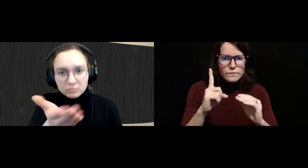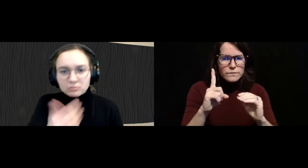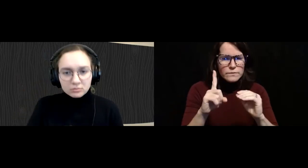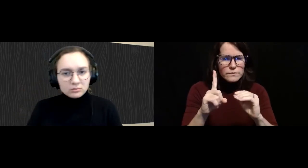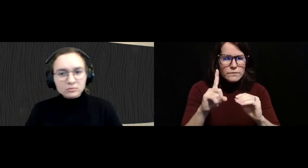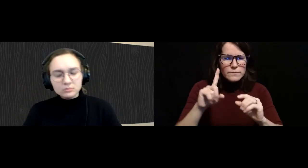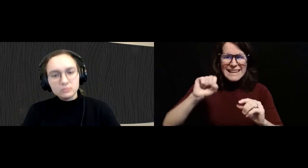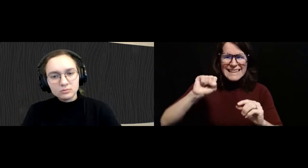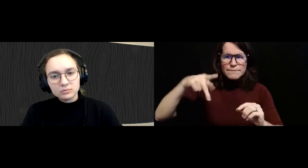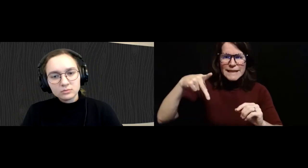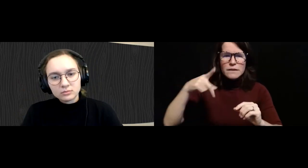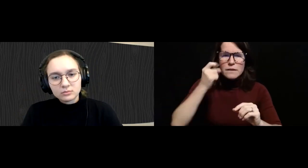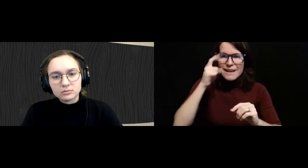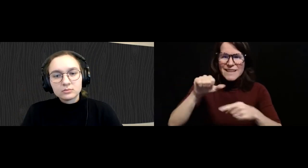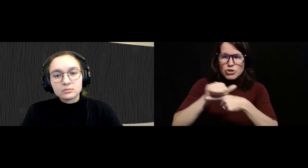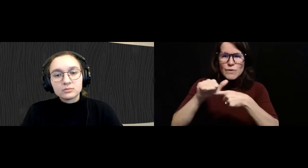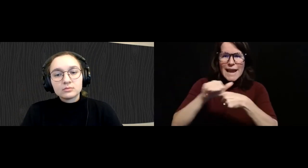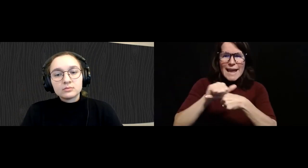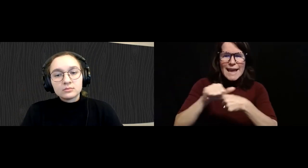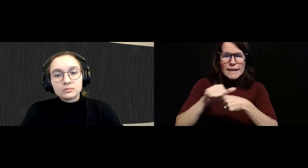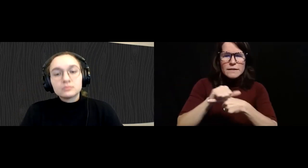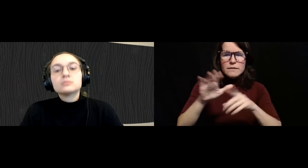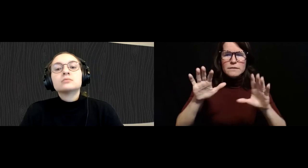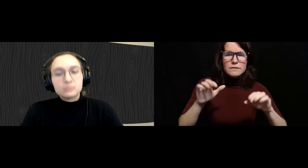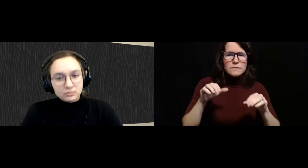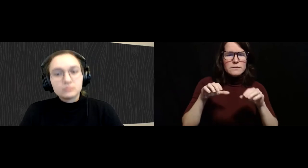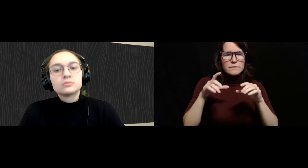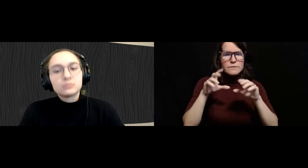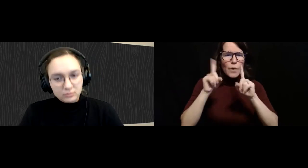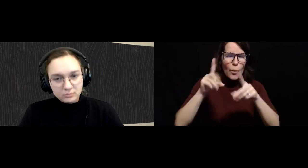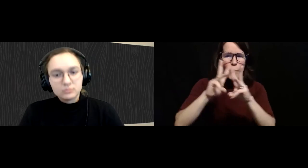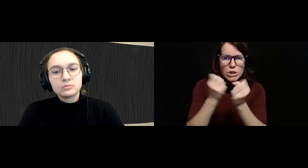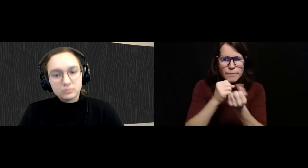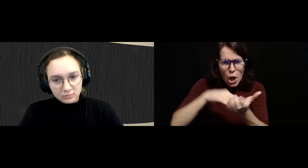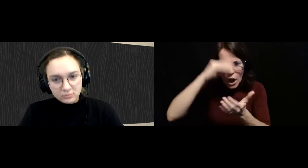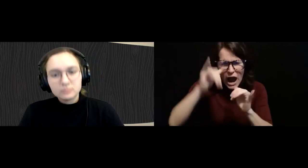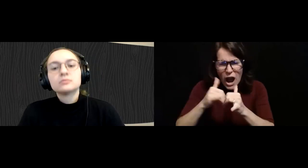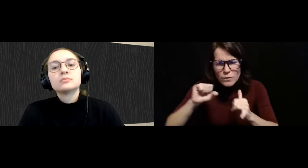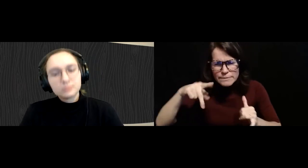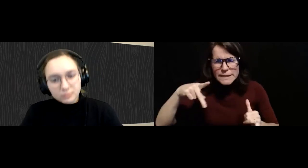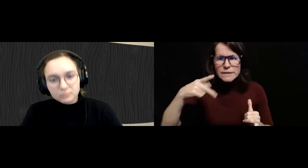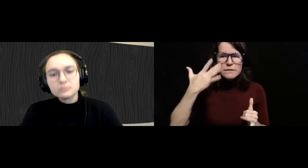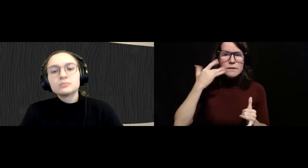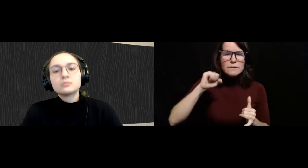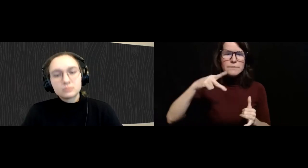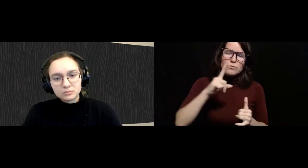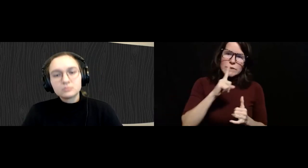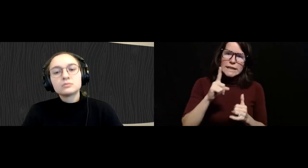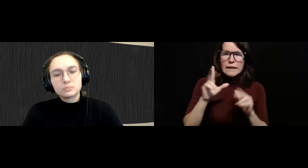Oh, something that just came to mind, actually, about an SSP. They do have specialized training. There are workshops to learn how to